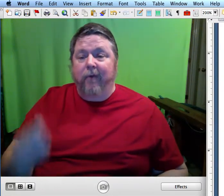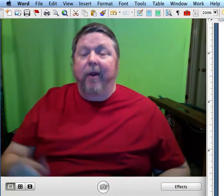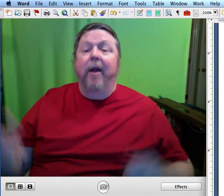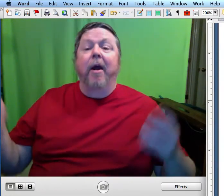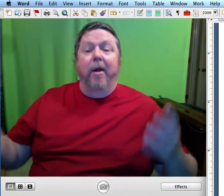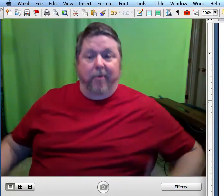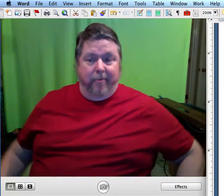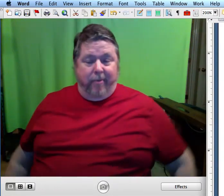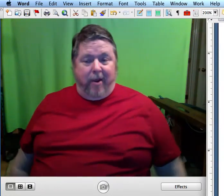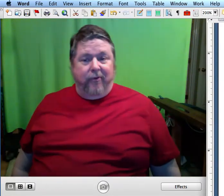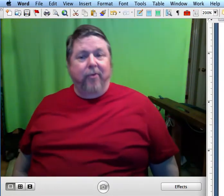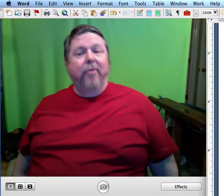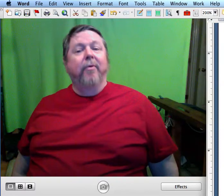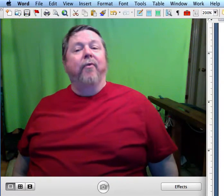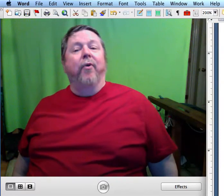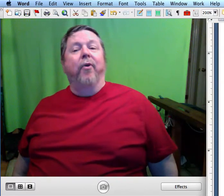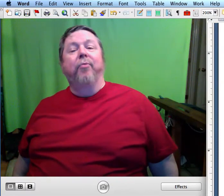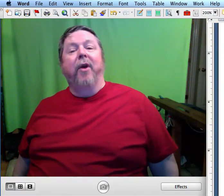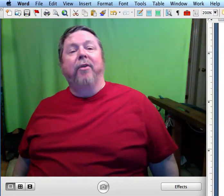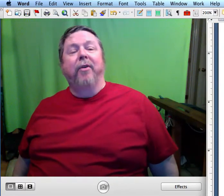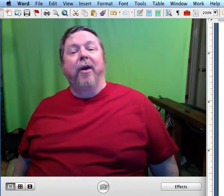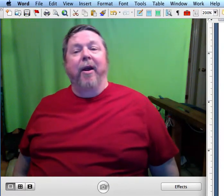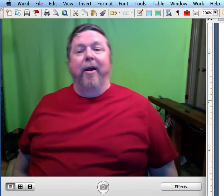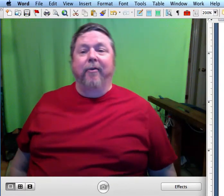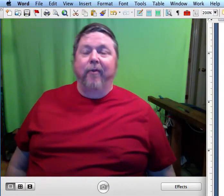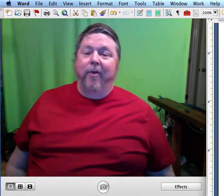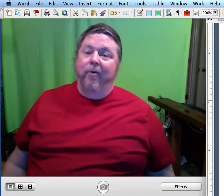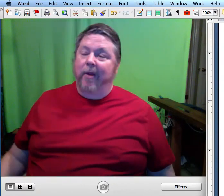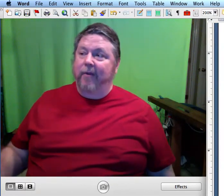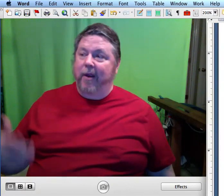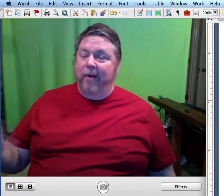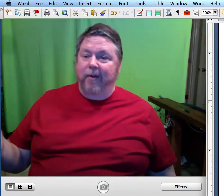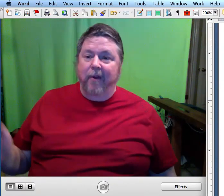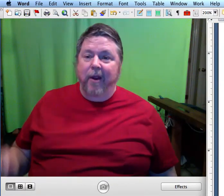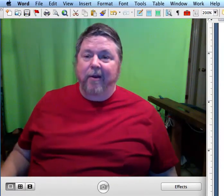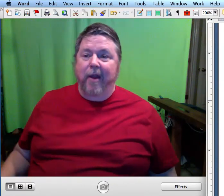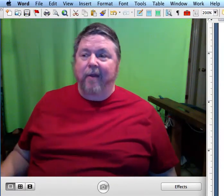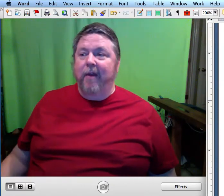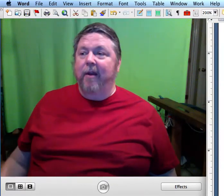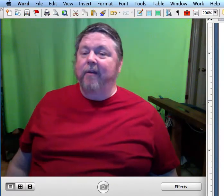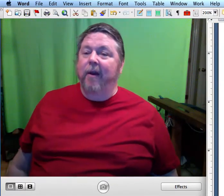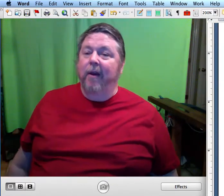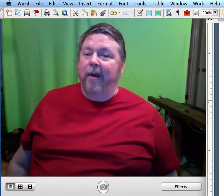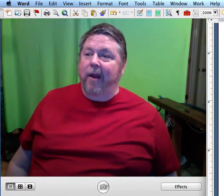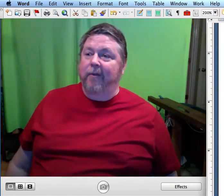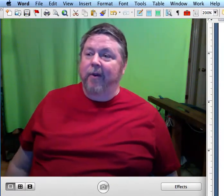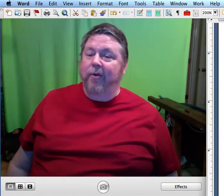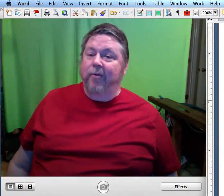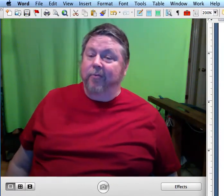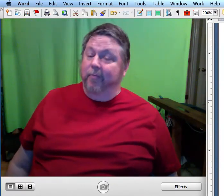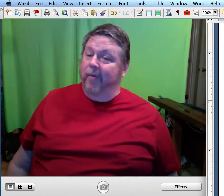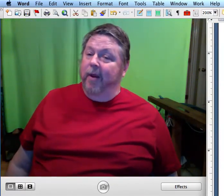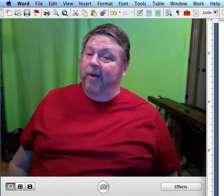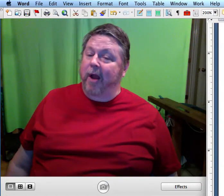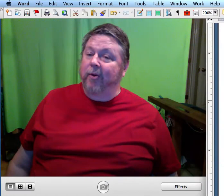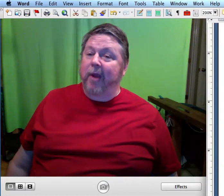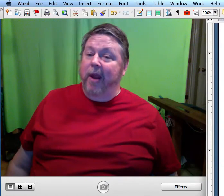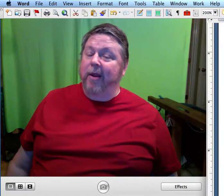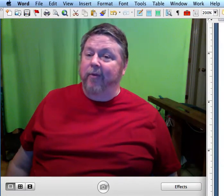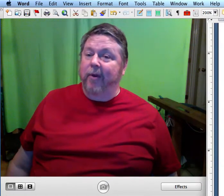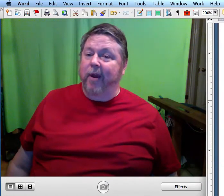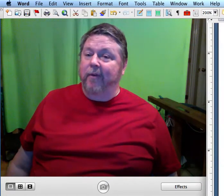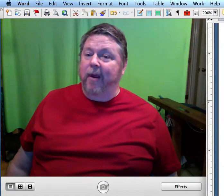yourself. Posture for good breath, and let's say that it's 10 seconds, and I see you just not